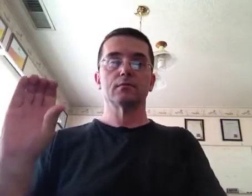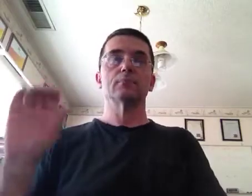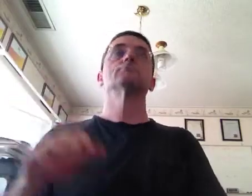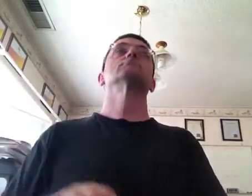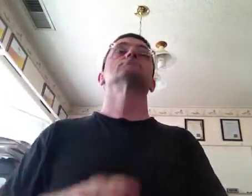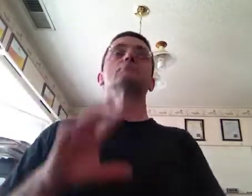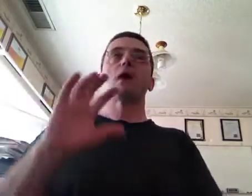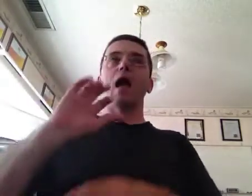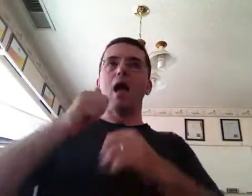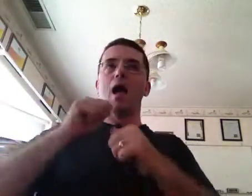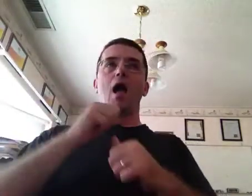How can I help?